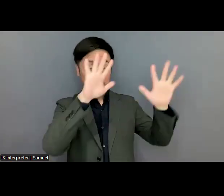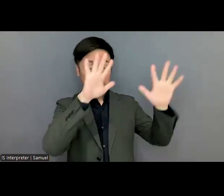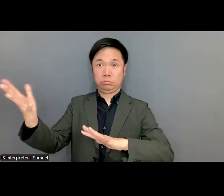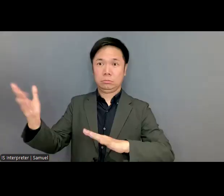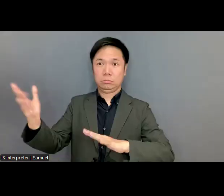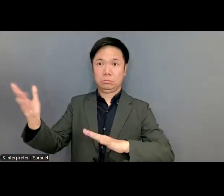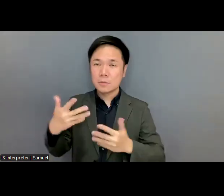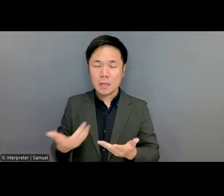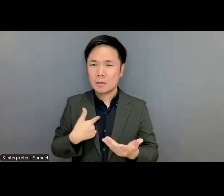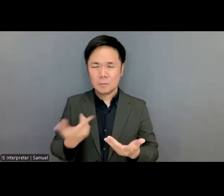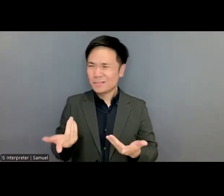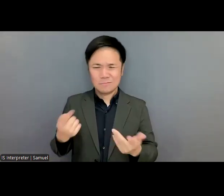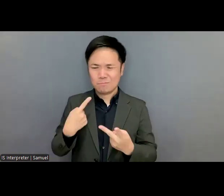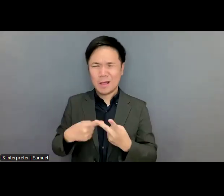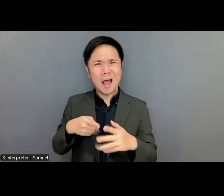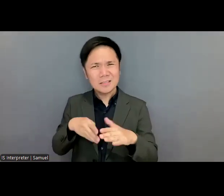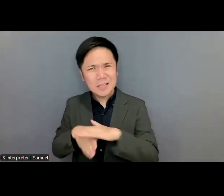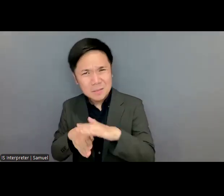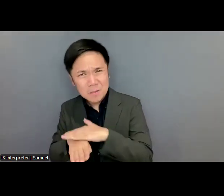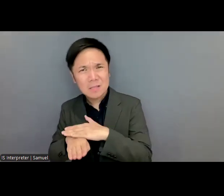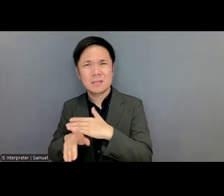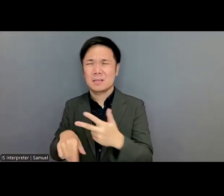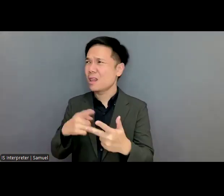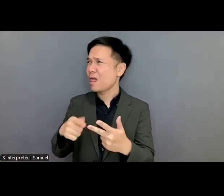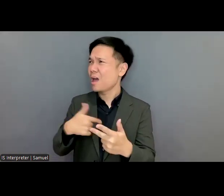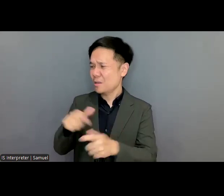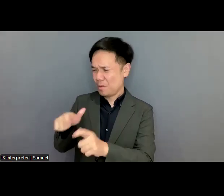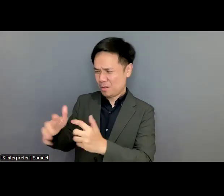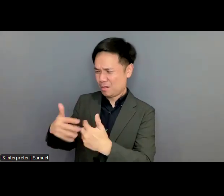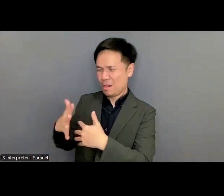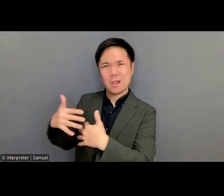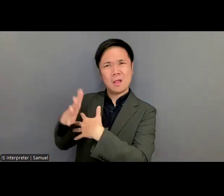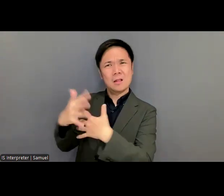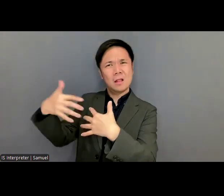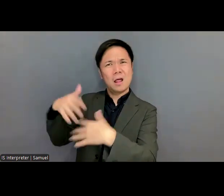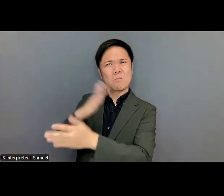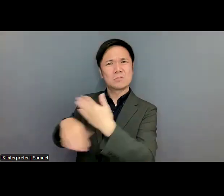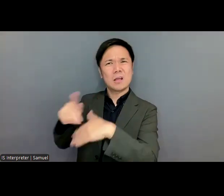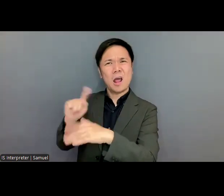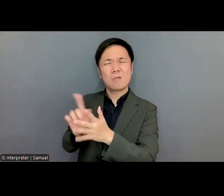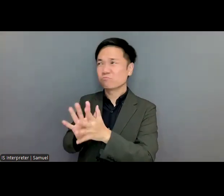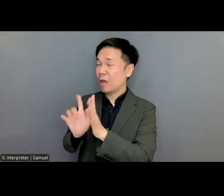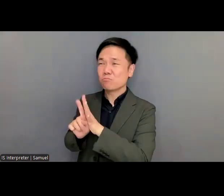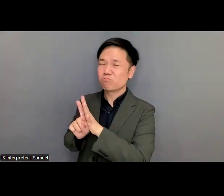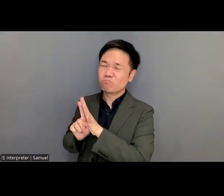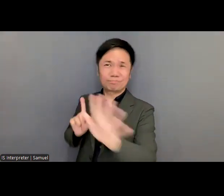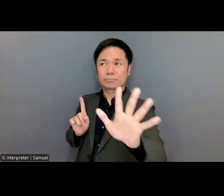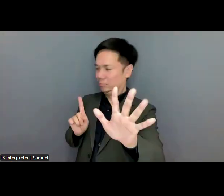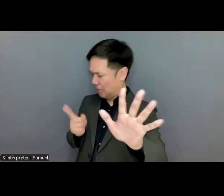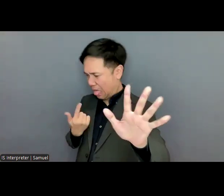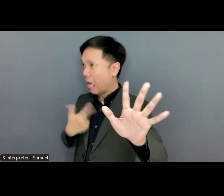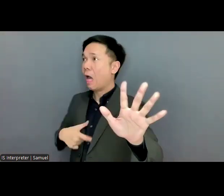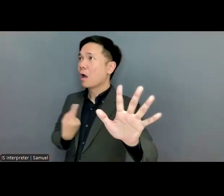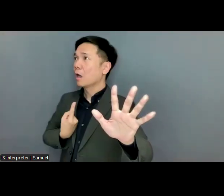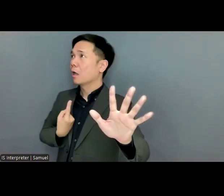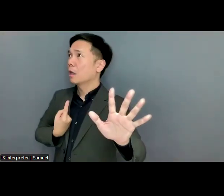issues of accessibility, issues of even exclusion, being left back on the island. And the issue